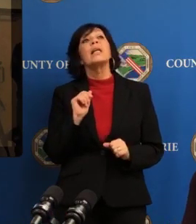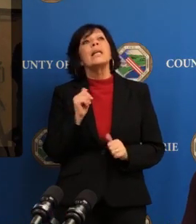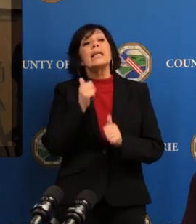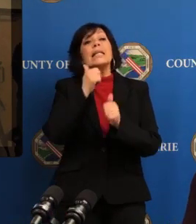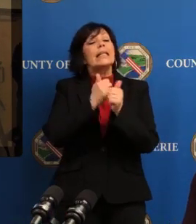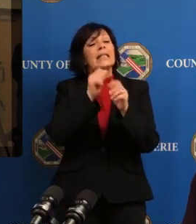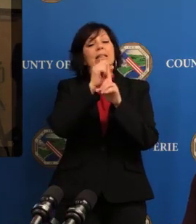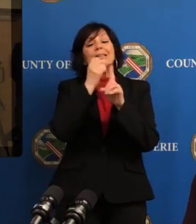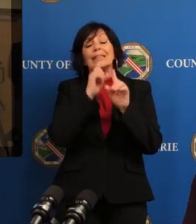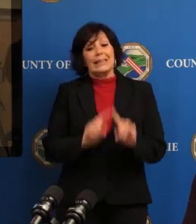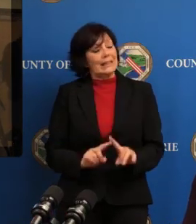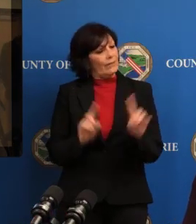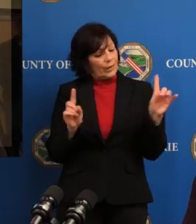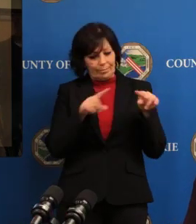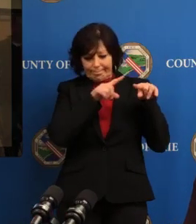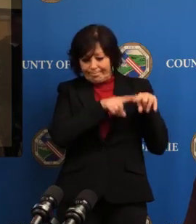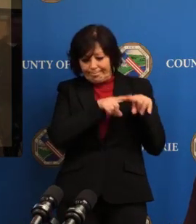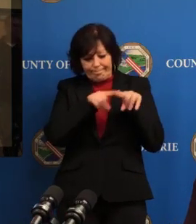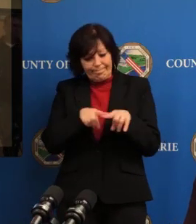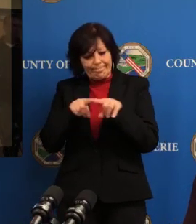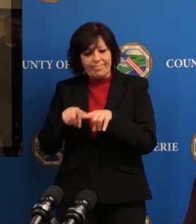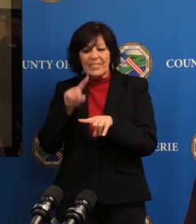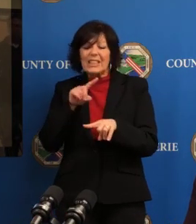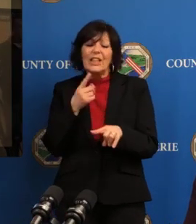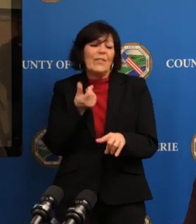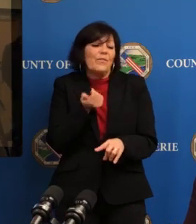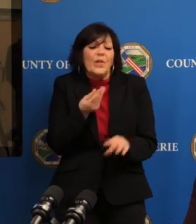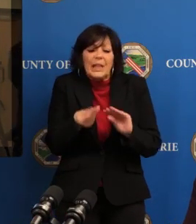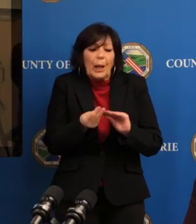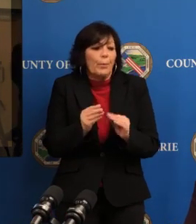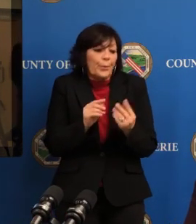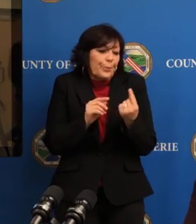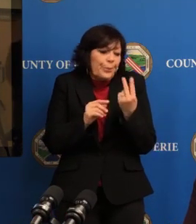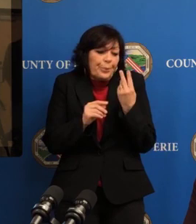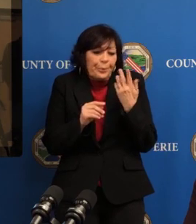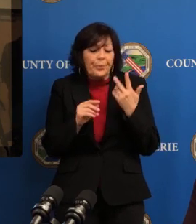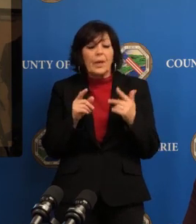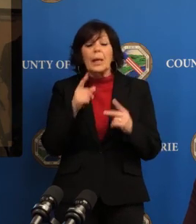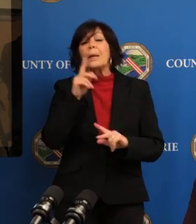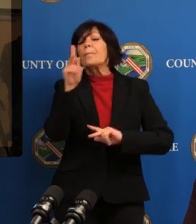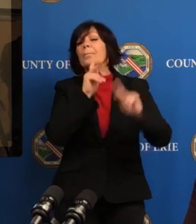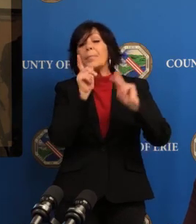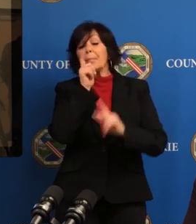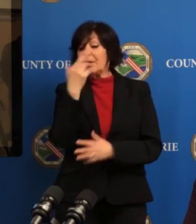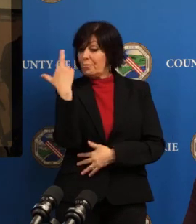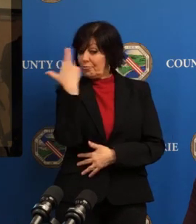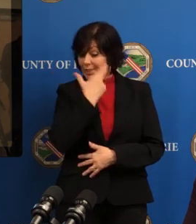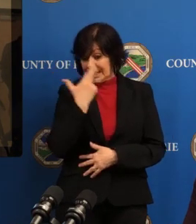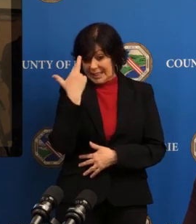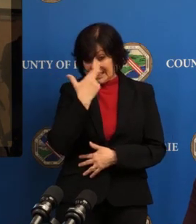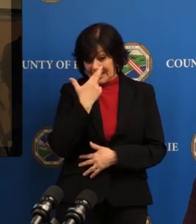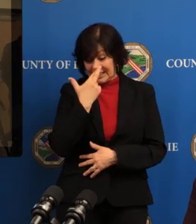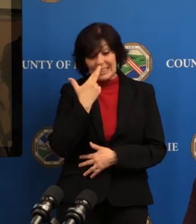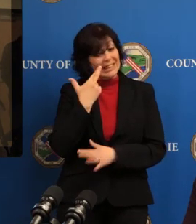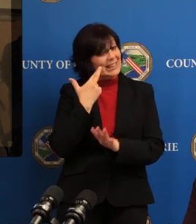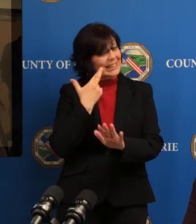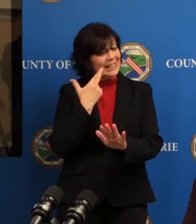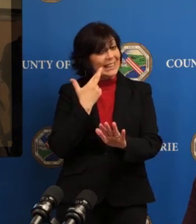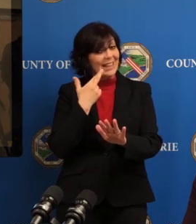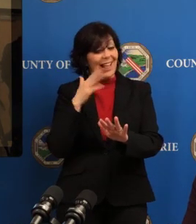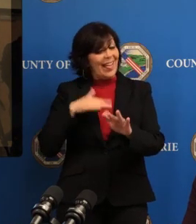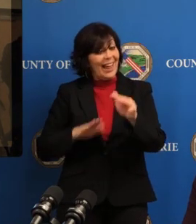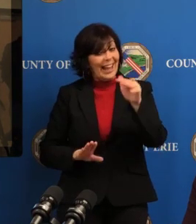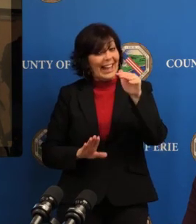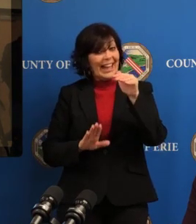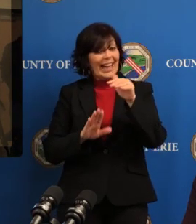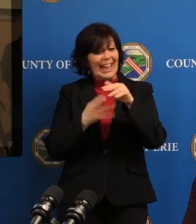Each case is different. I mean, these are small numbers. Again, I think that people haven't realized that we still have to brace for the peak. We still